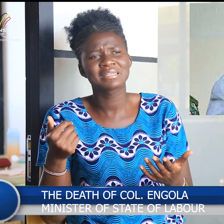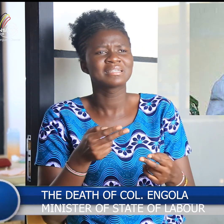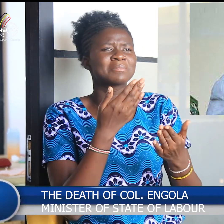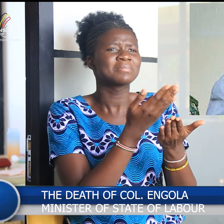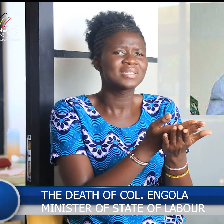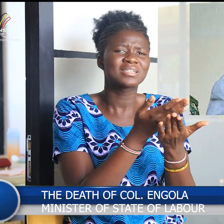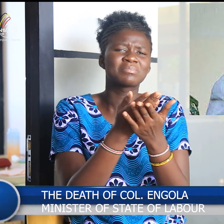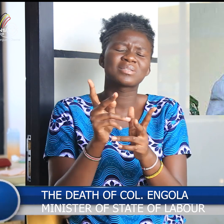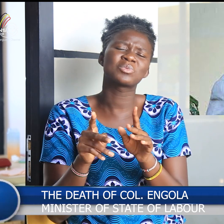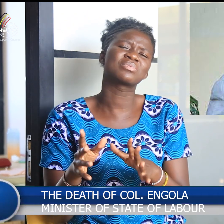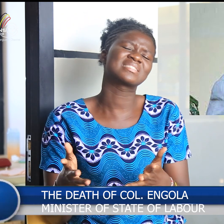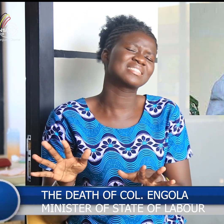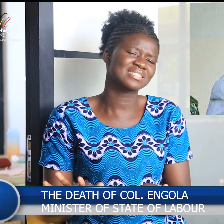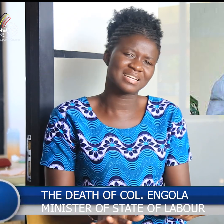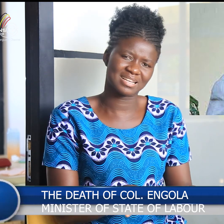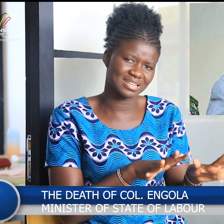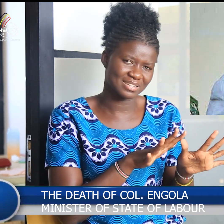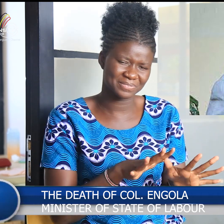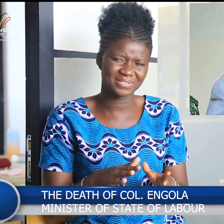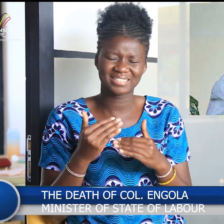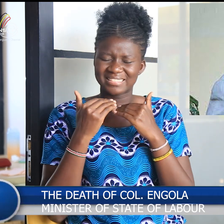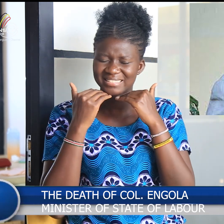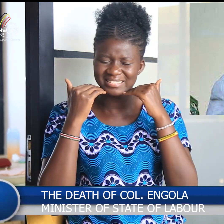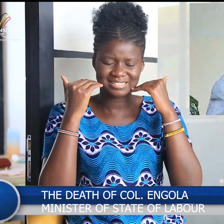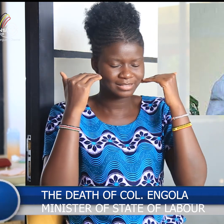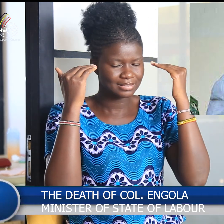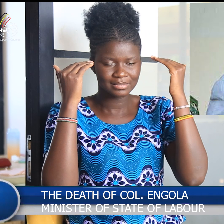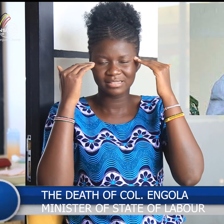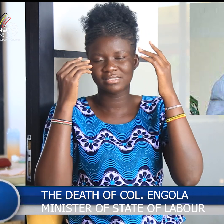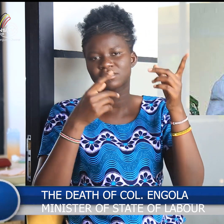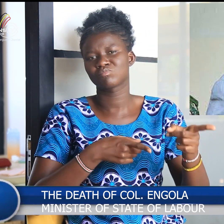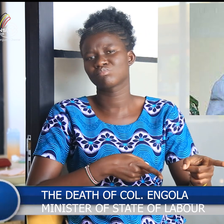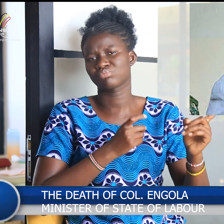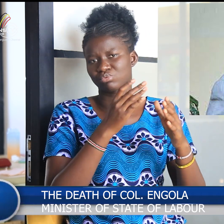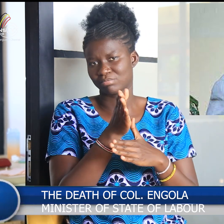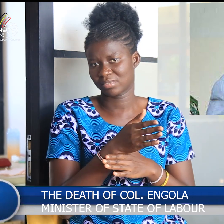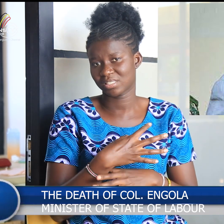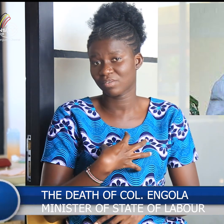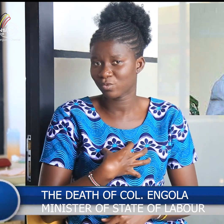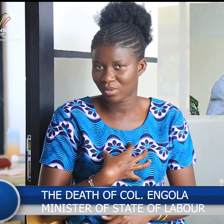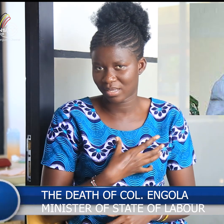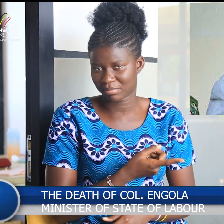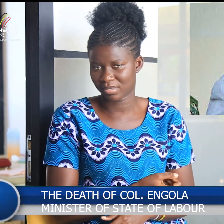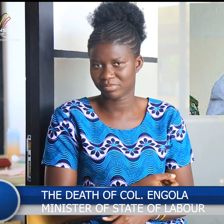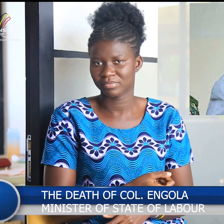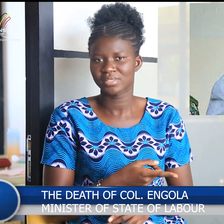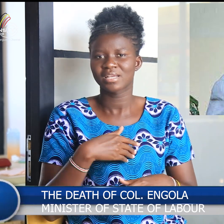tried requesting and begging for money. He had a lot of stress. So he decided